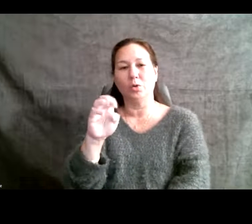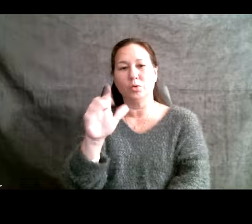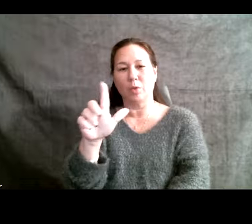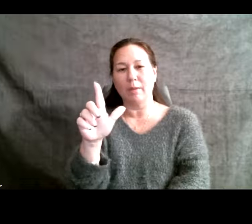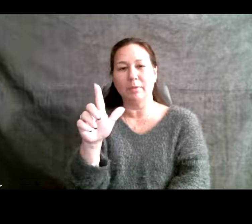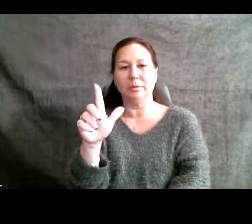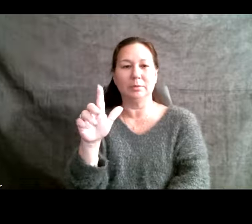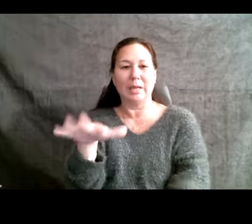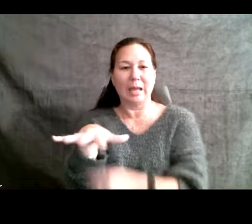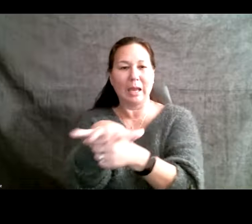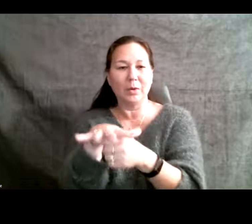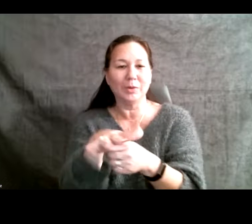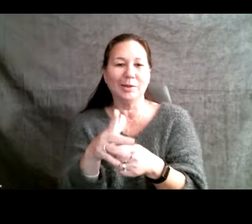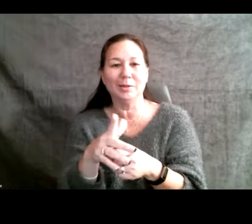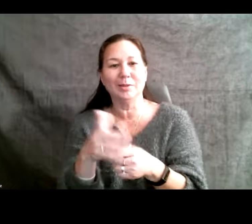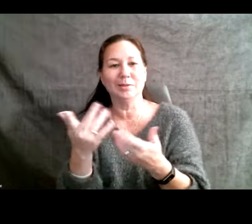least.